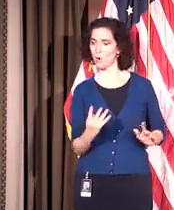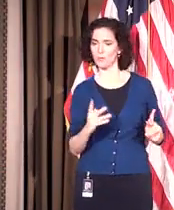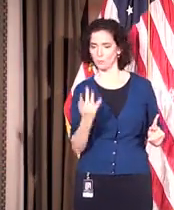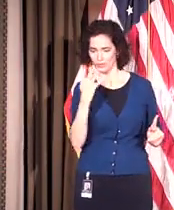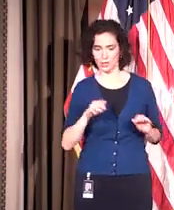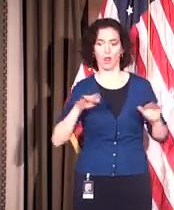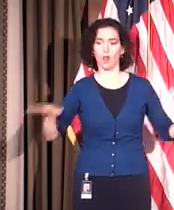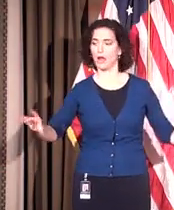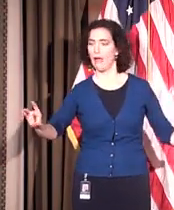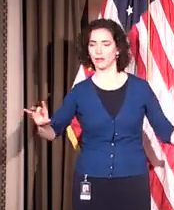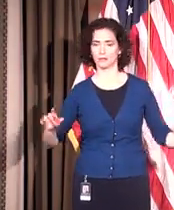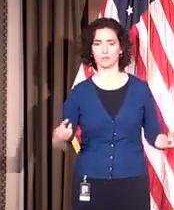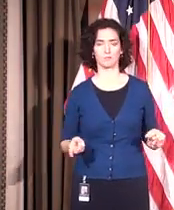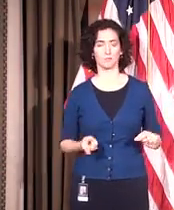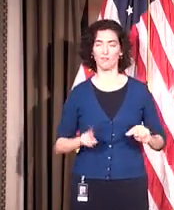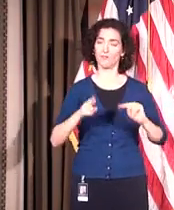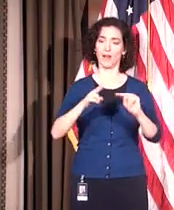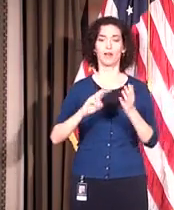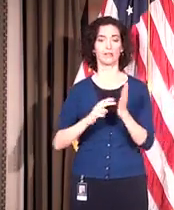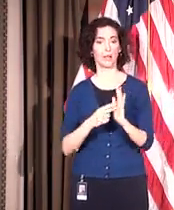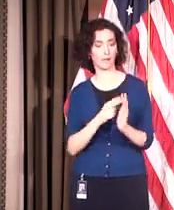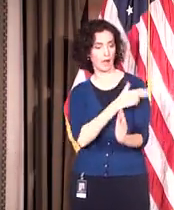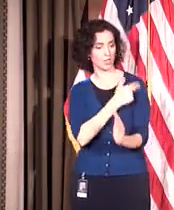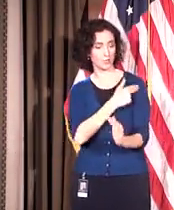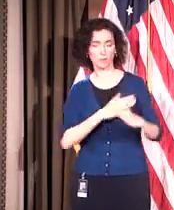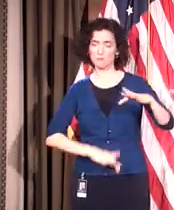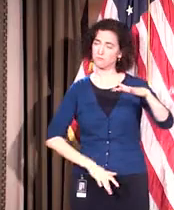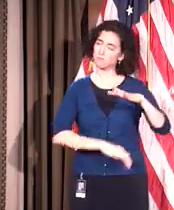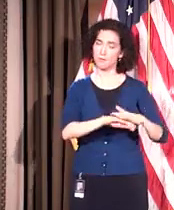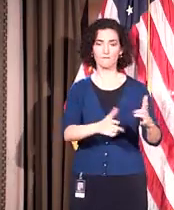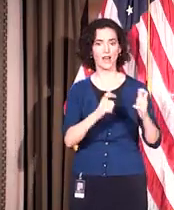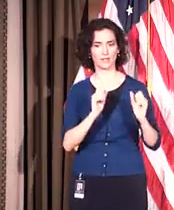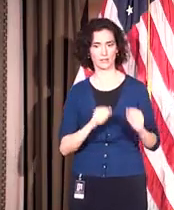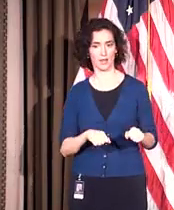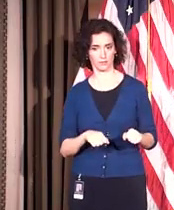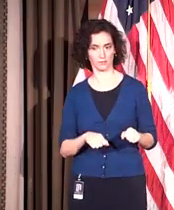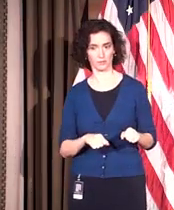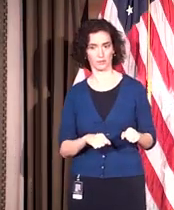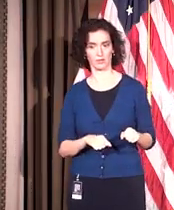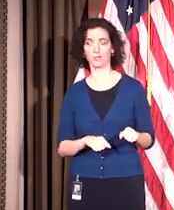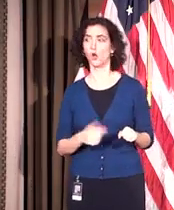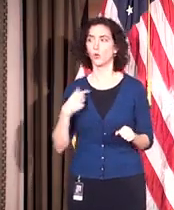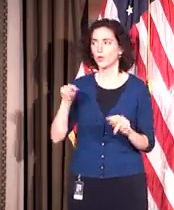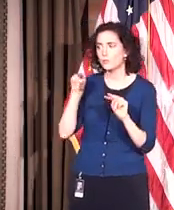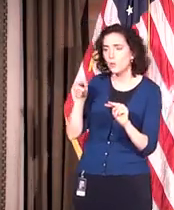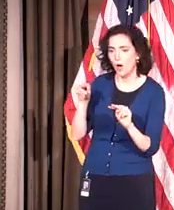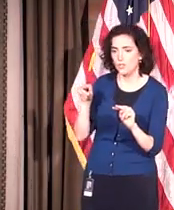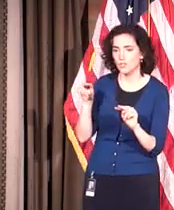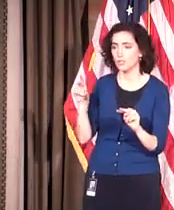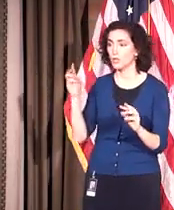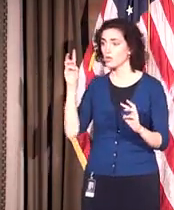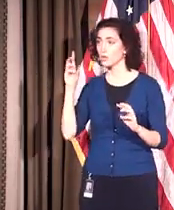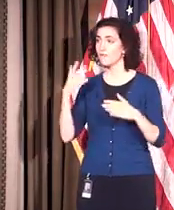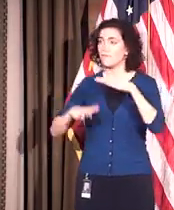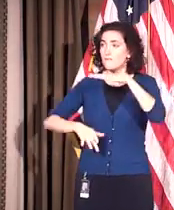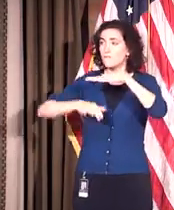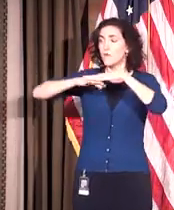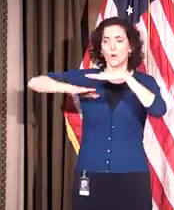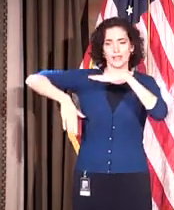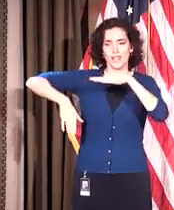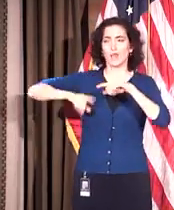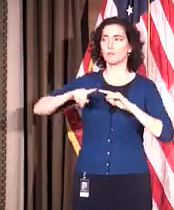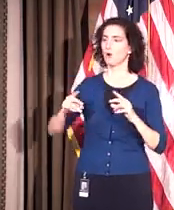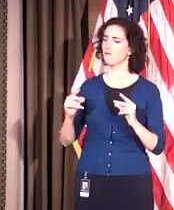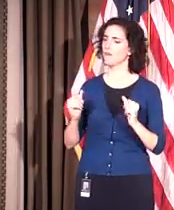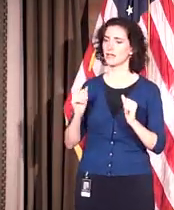hospital capacity very, very quickly. So long story short, we keep a very close watch on that. We're not at capacity yet, but we still